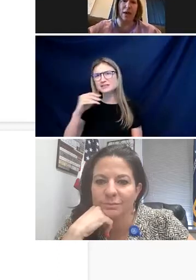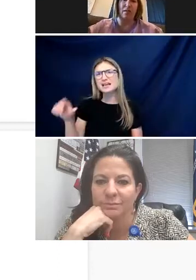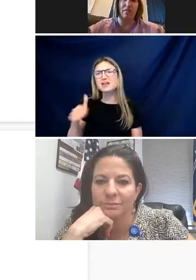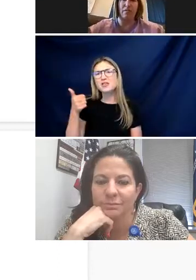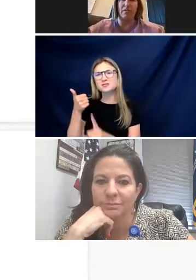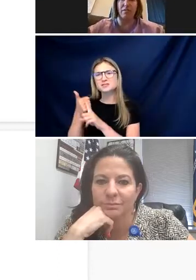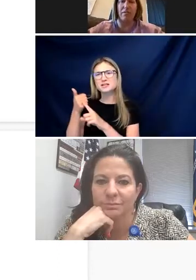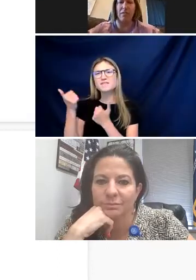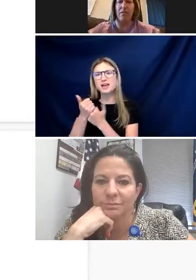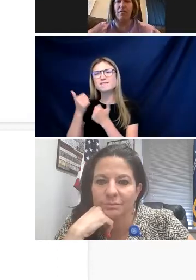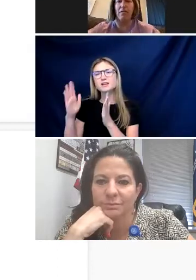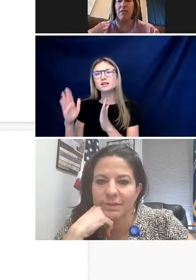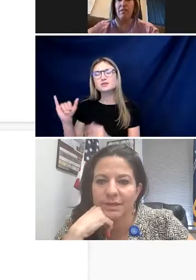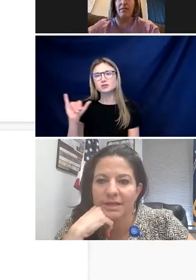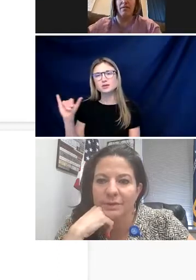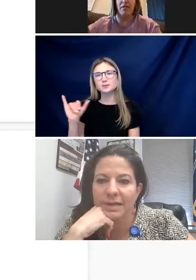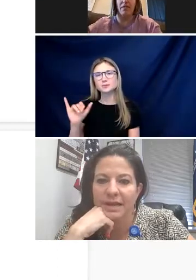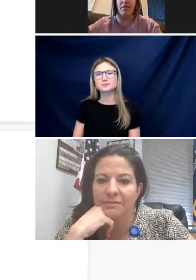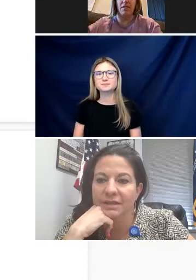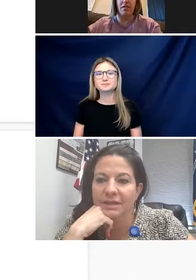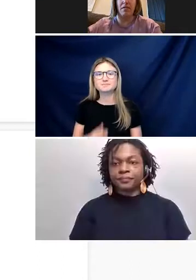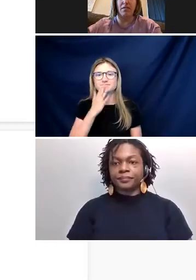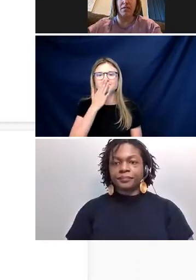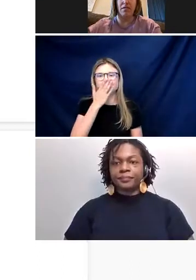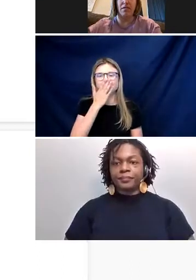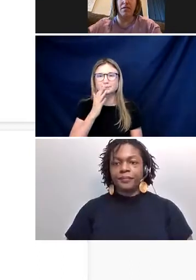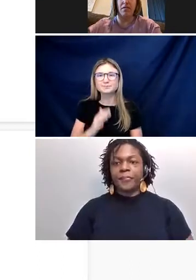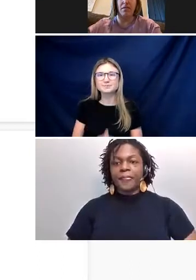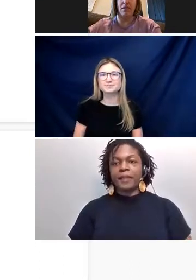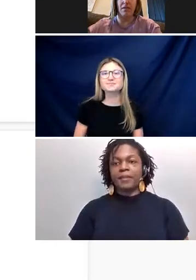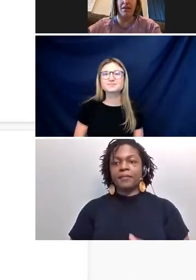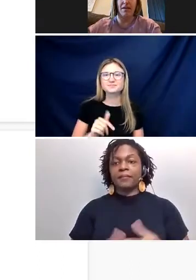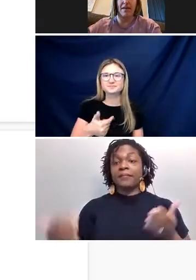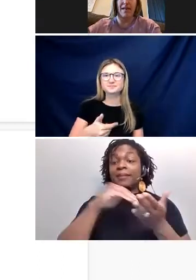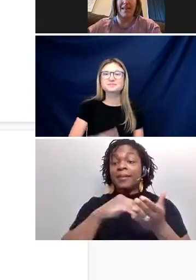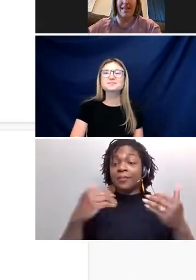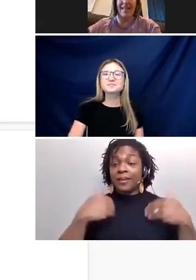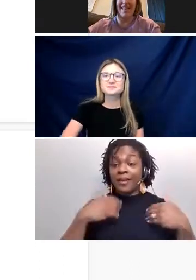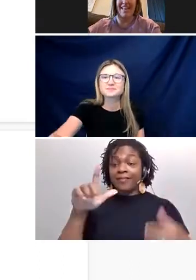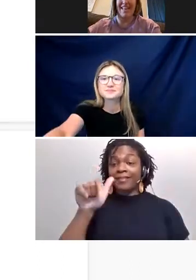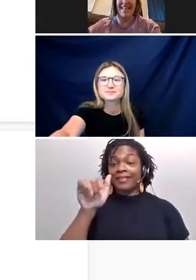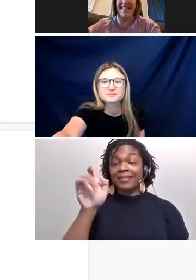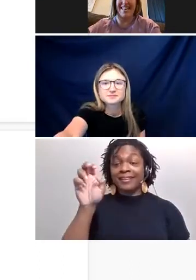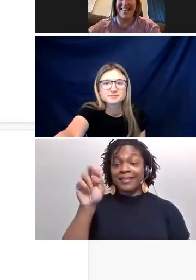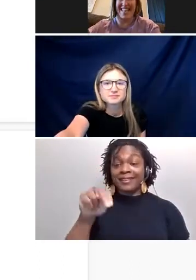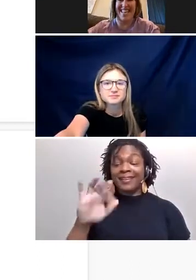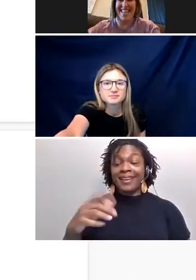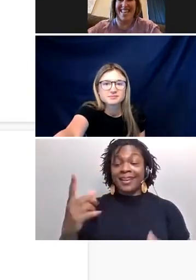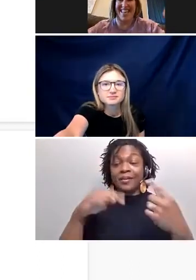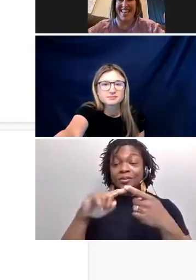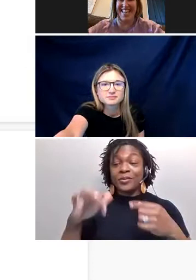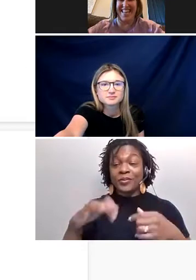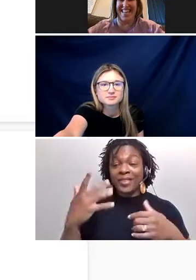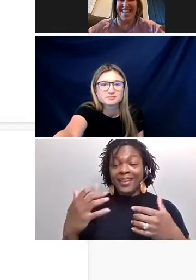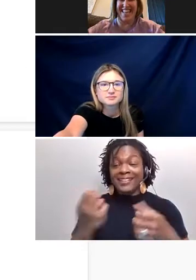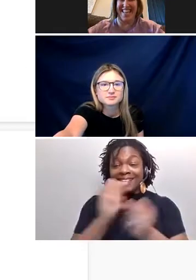as well. And again, we have Lillian who comes to rescue, and Sherry has that